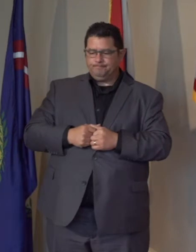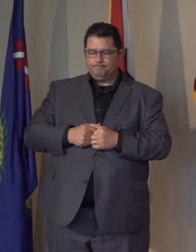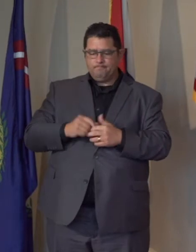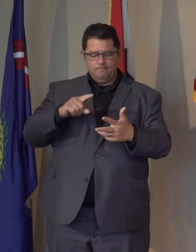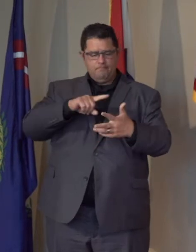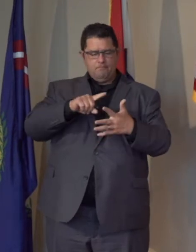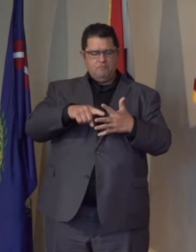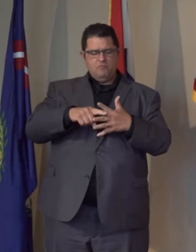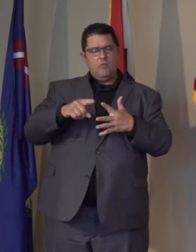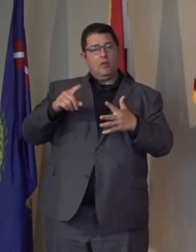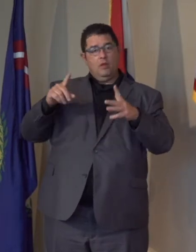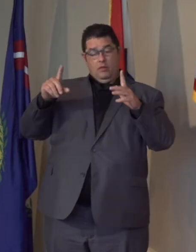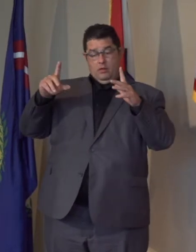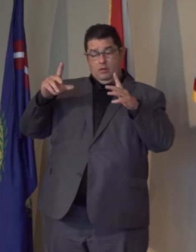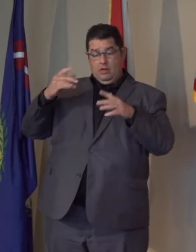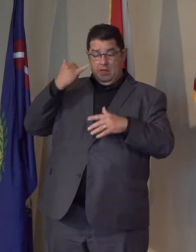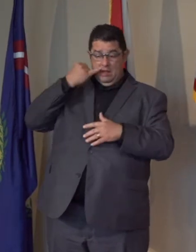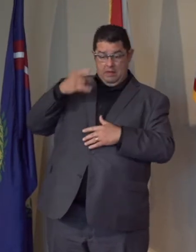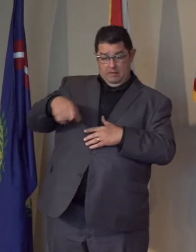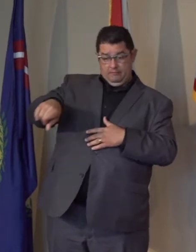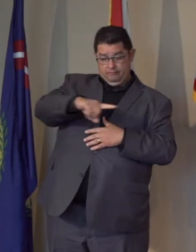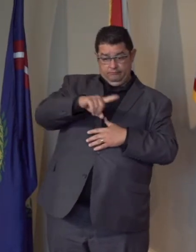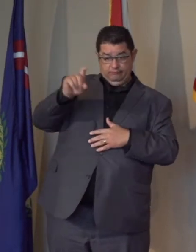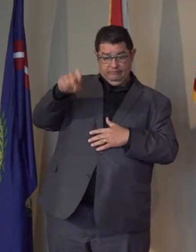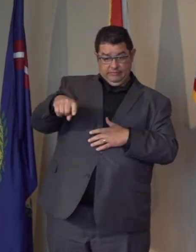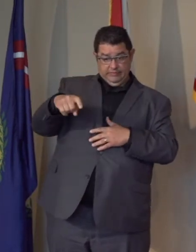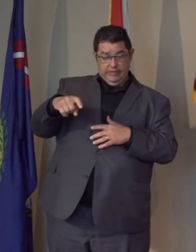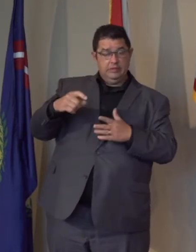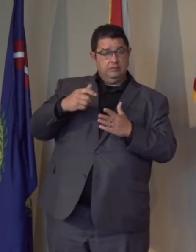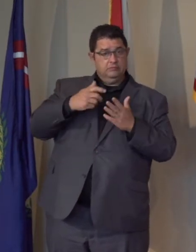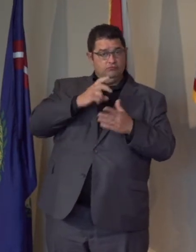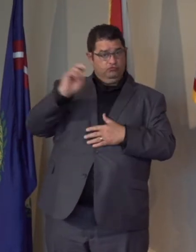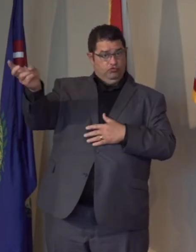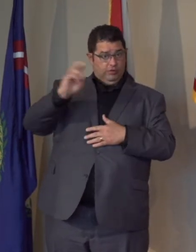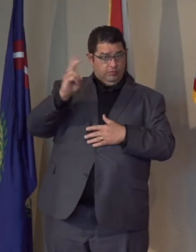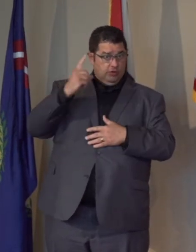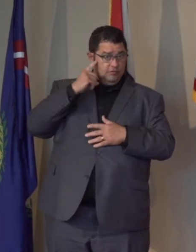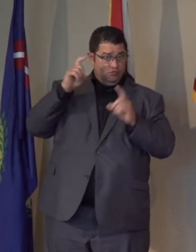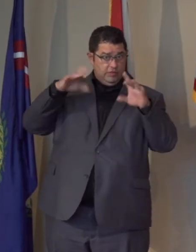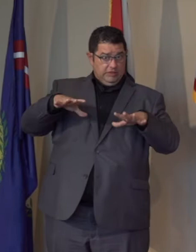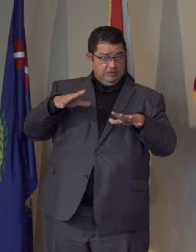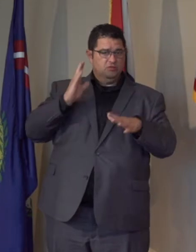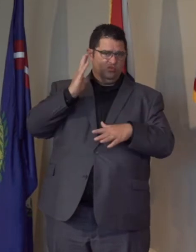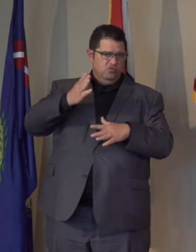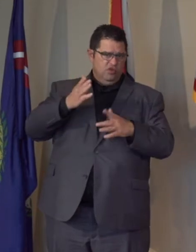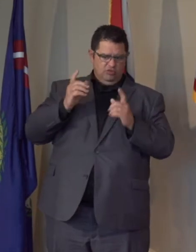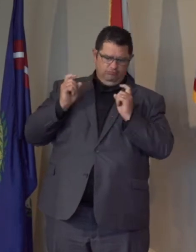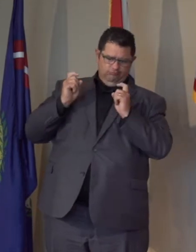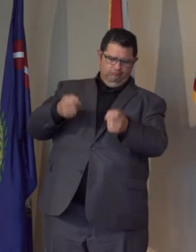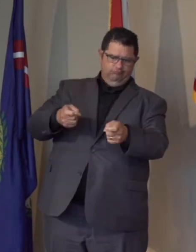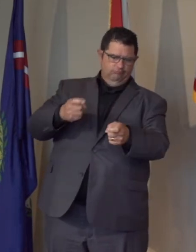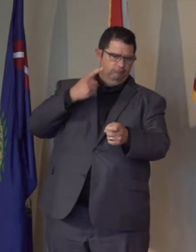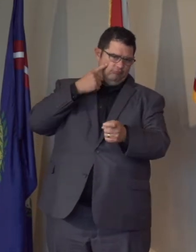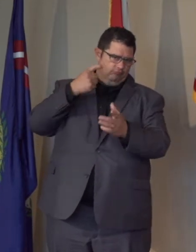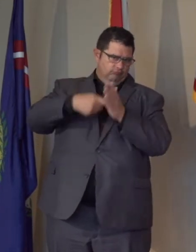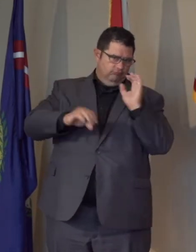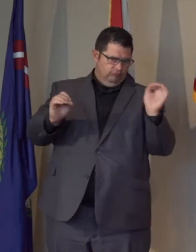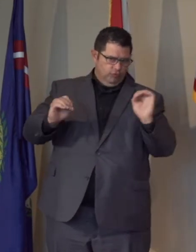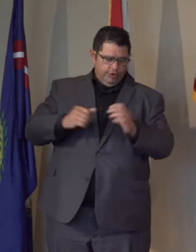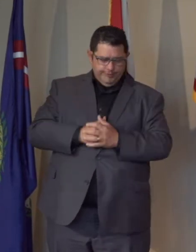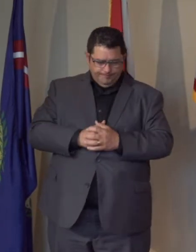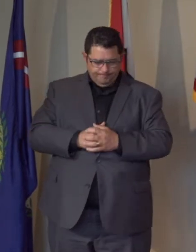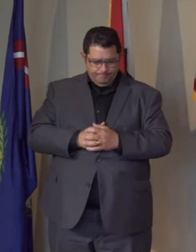be provided if it's needed. So this 30-minute phone survey will include questions